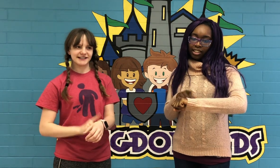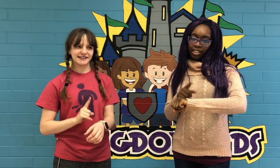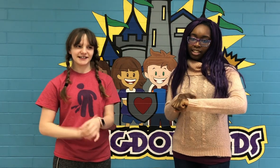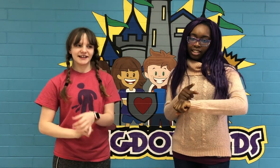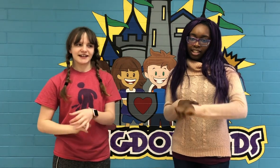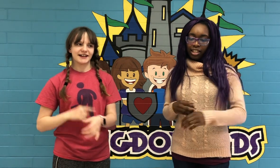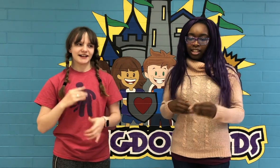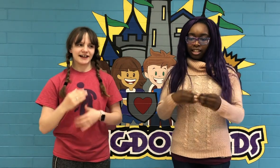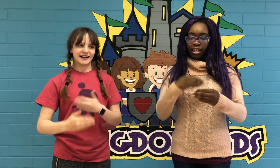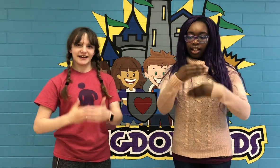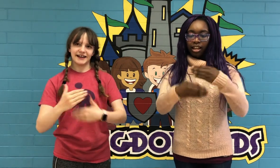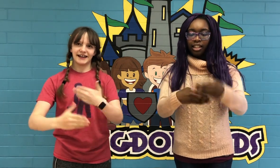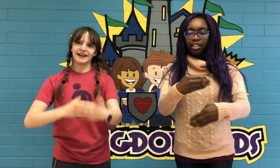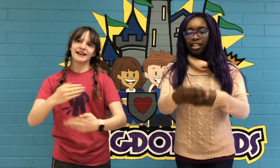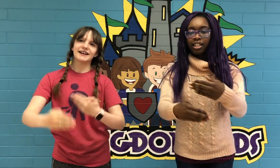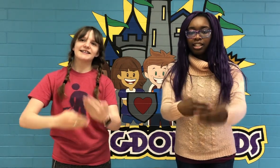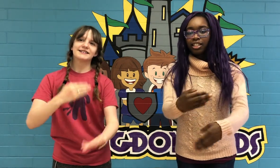patience, kindness,